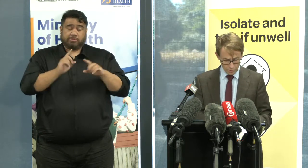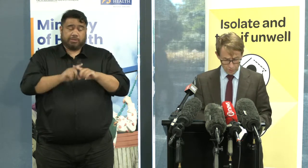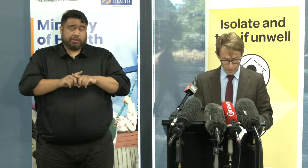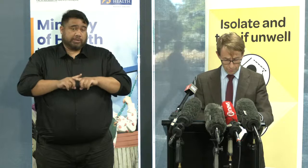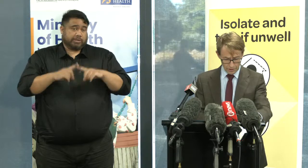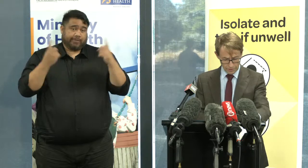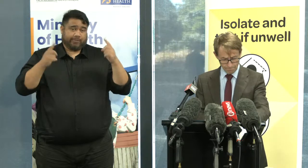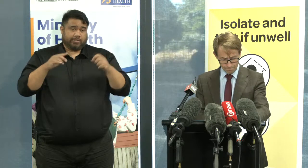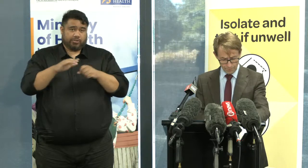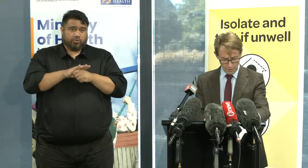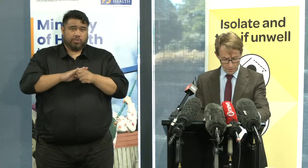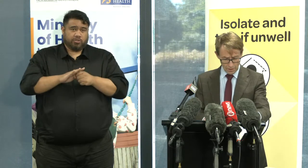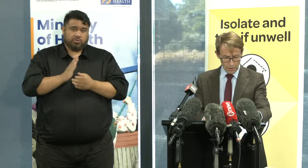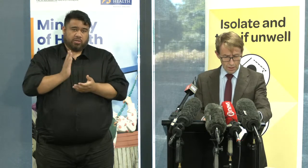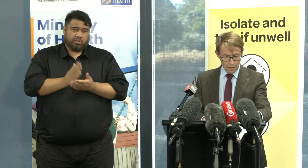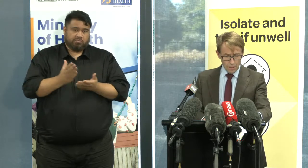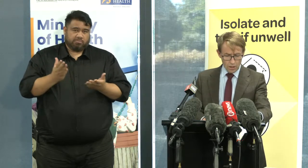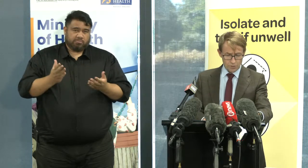in their Omicron outbreak.